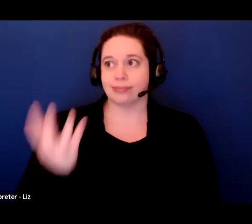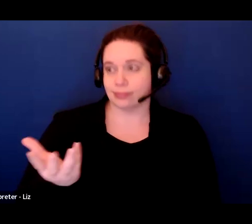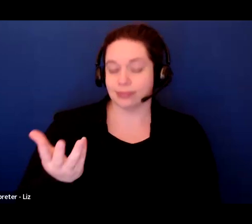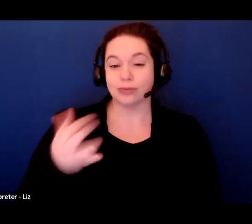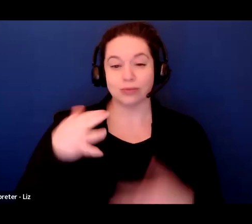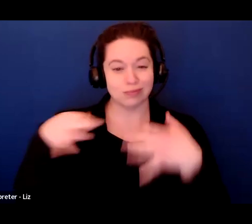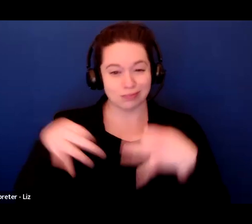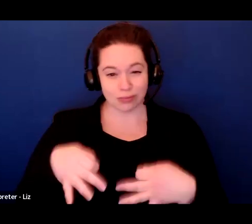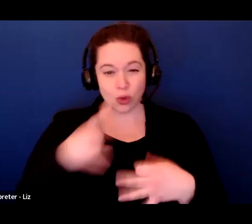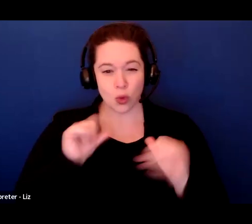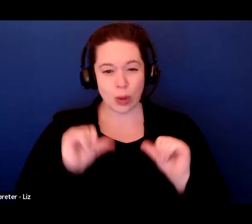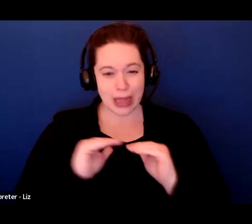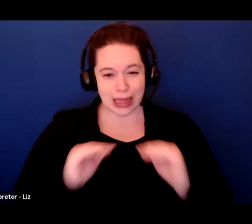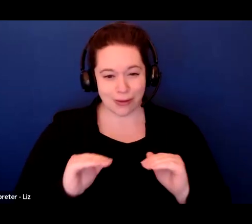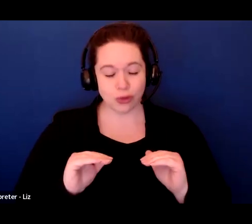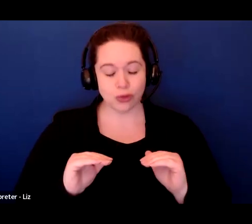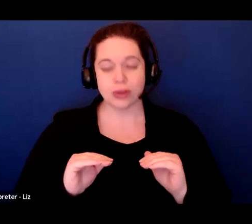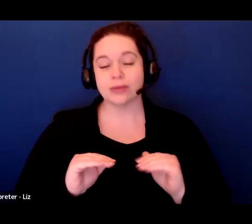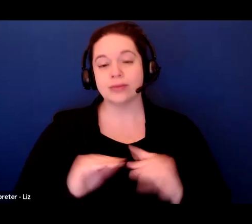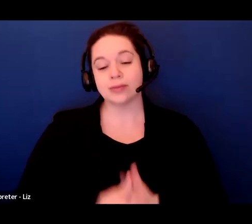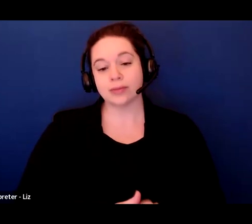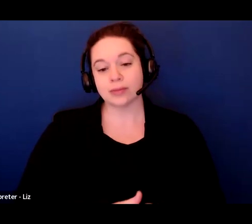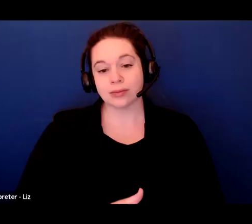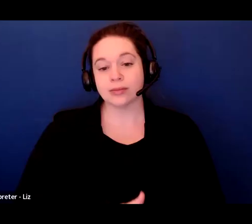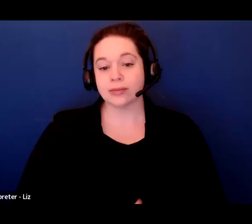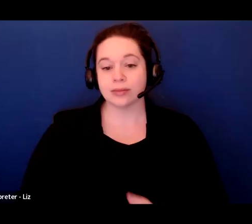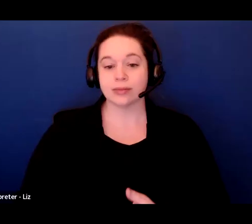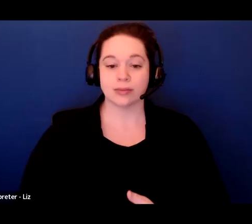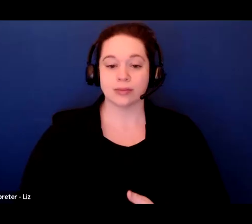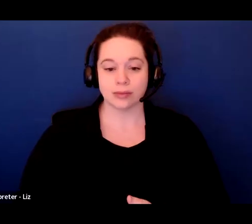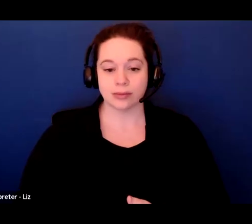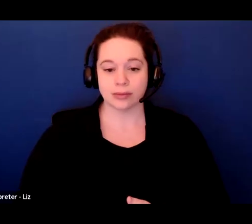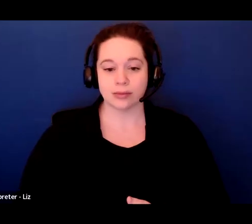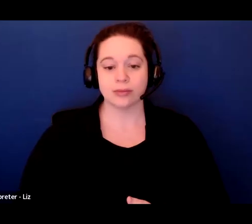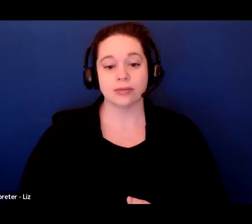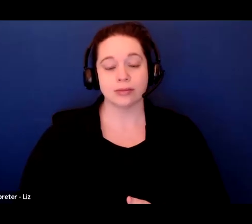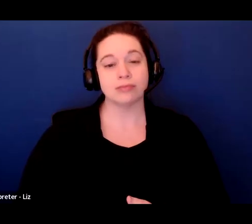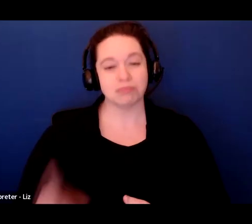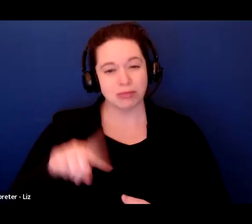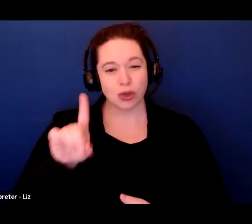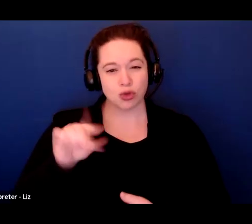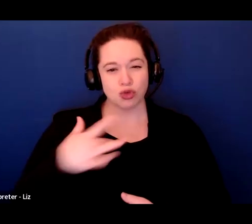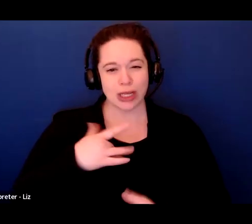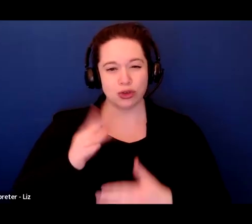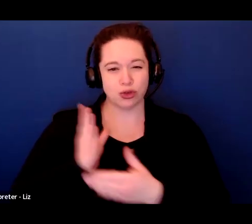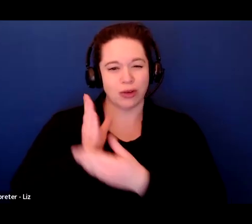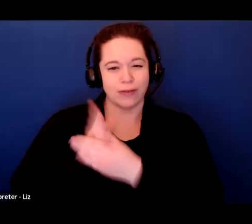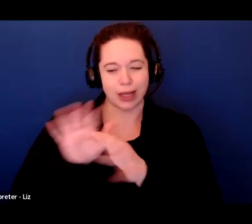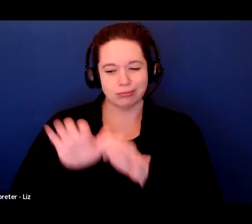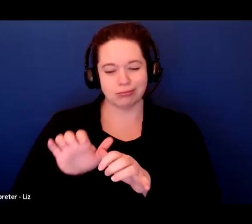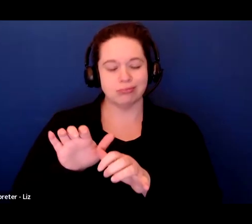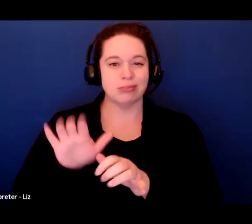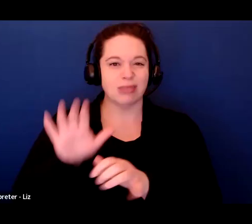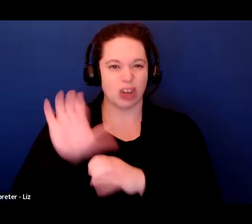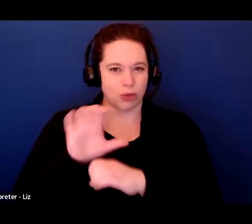your ability levels are because they keep that all on file in their computer. It's totally private, so you don't have to worry